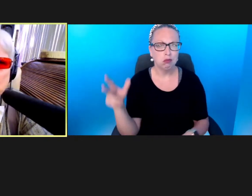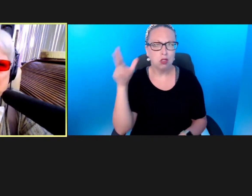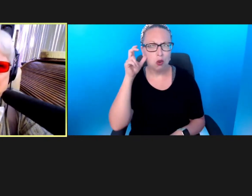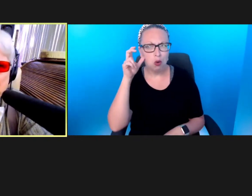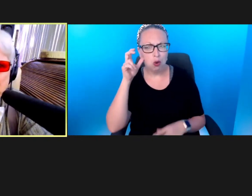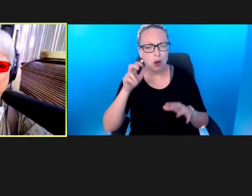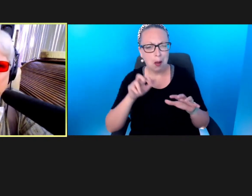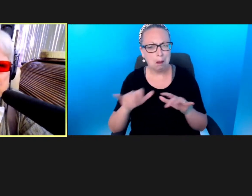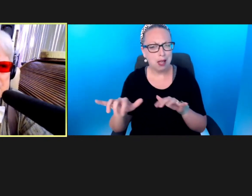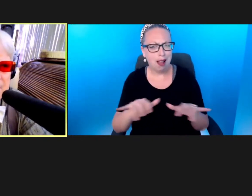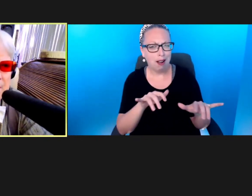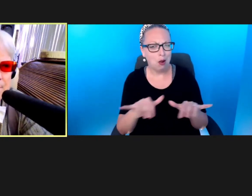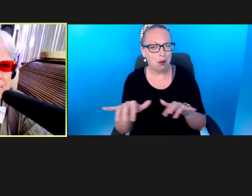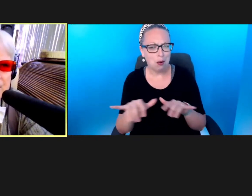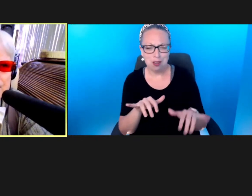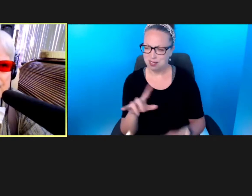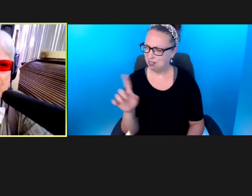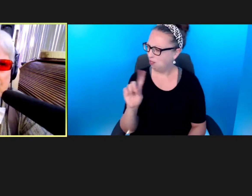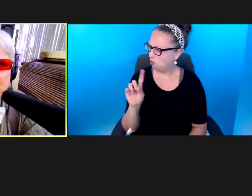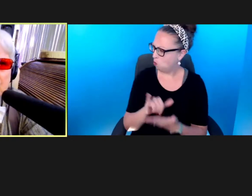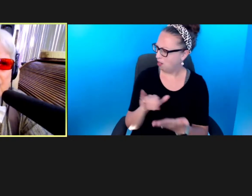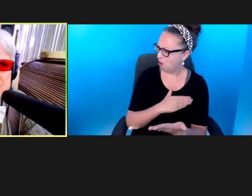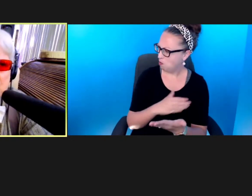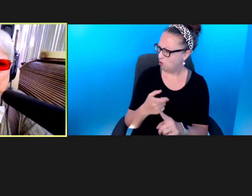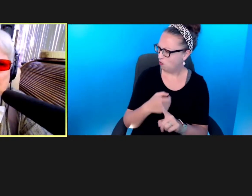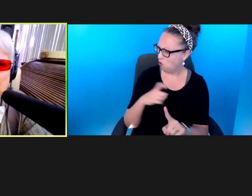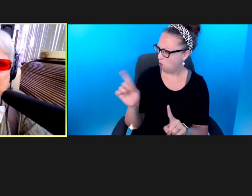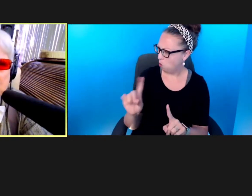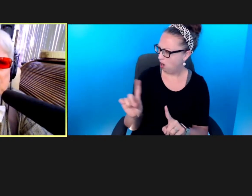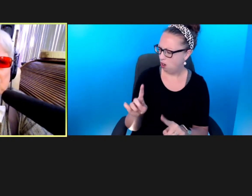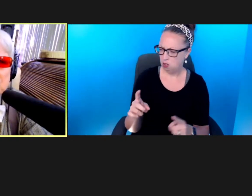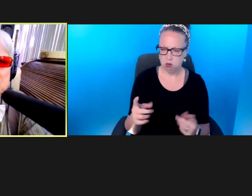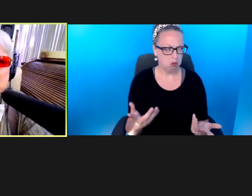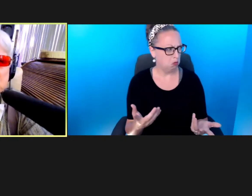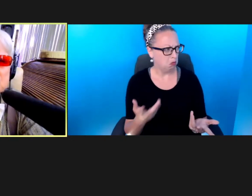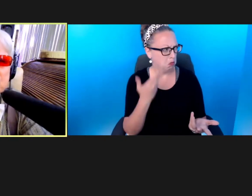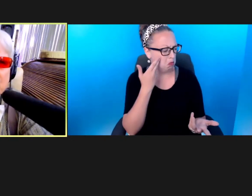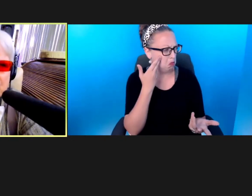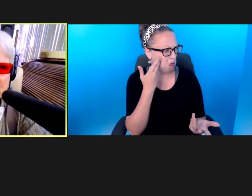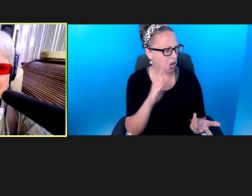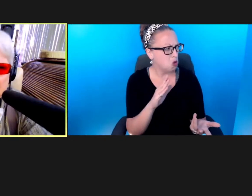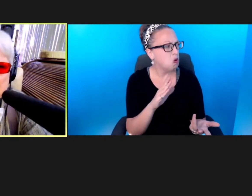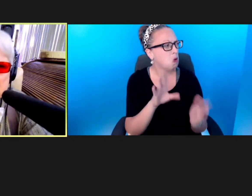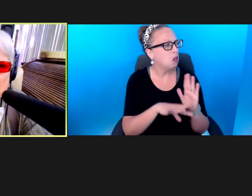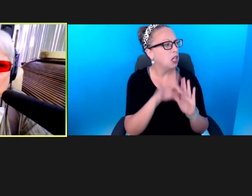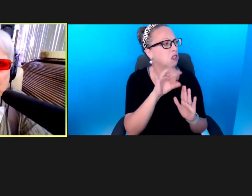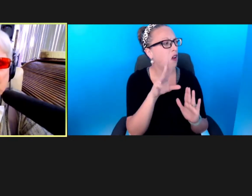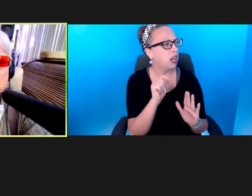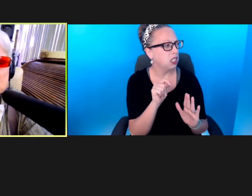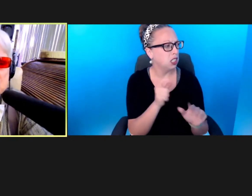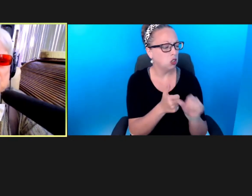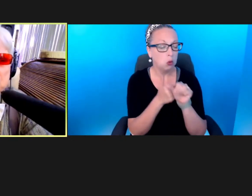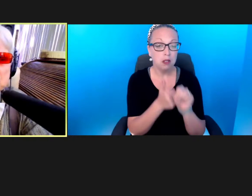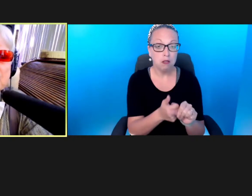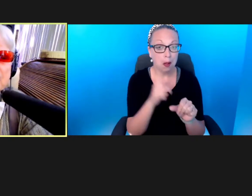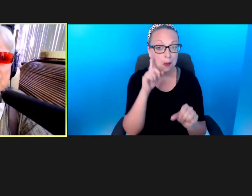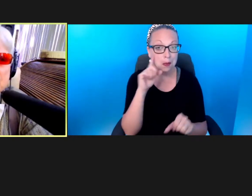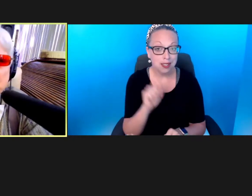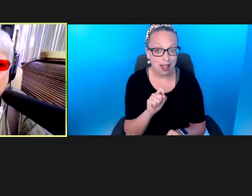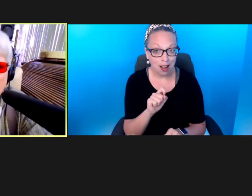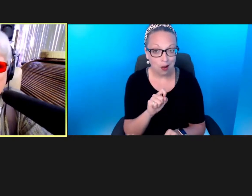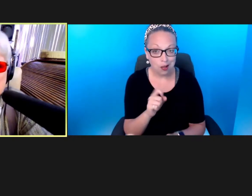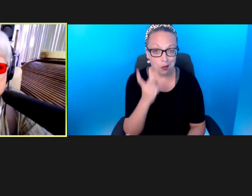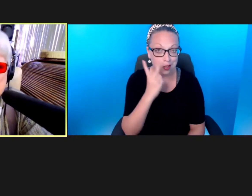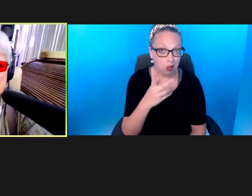said, "Where's that piano music coming from?" And he said, "Well, I don't know. Let's find it." Well, there was an old